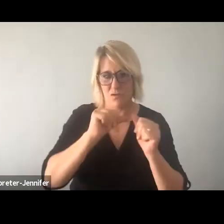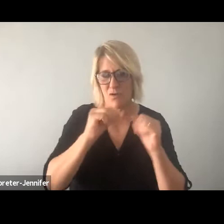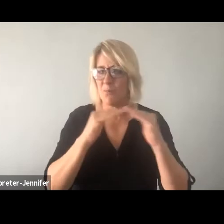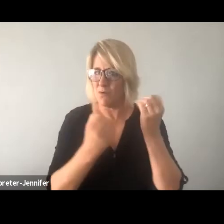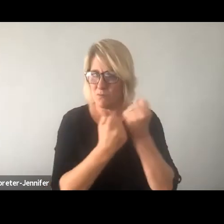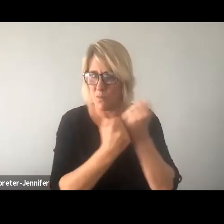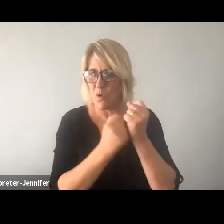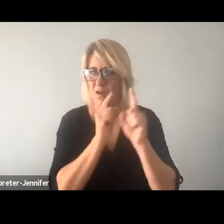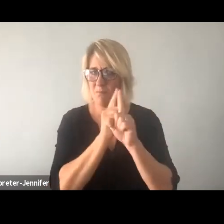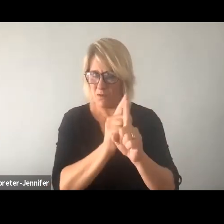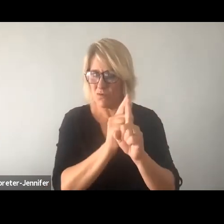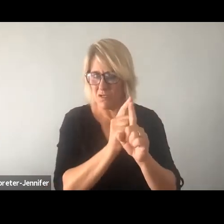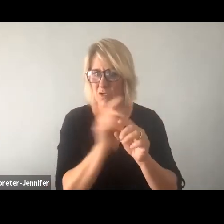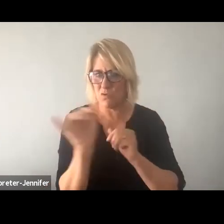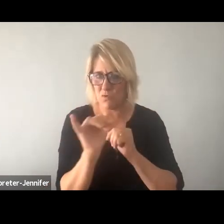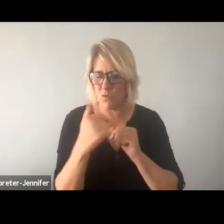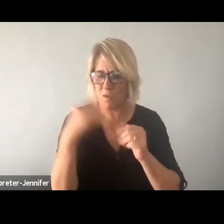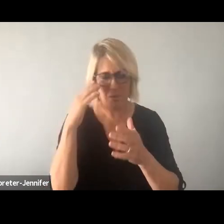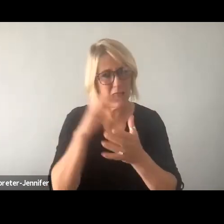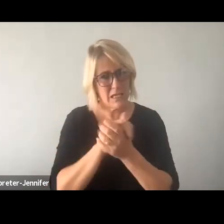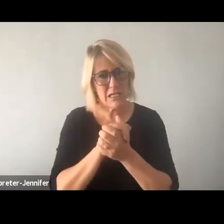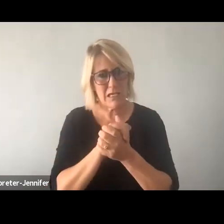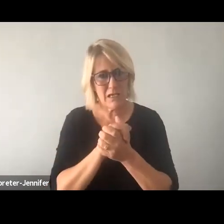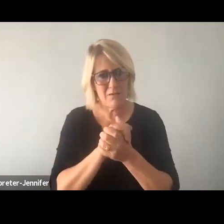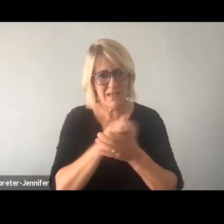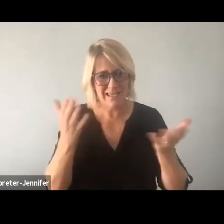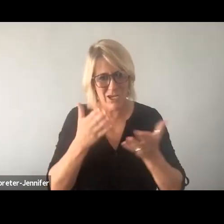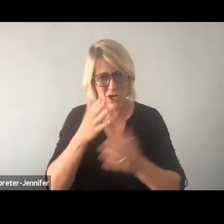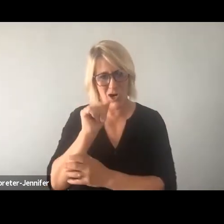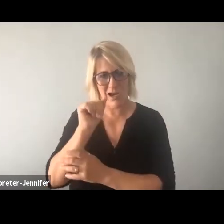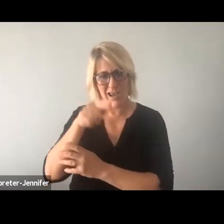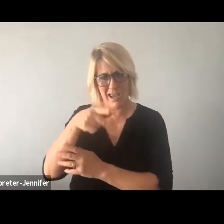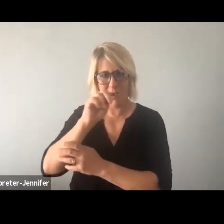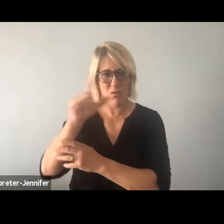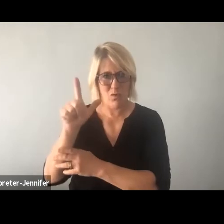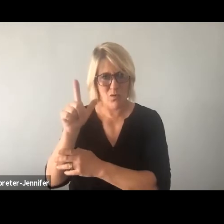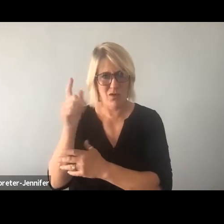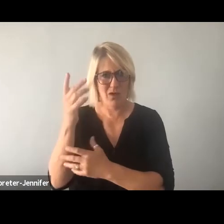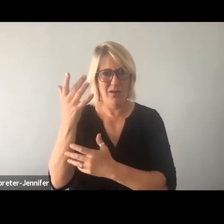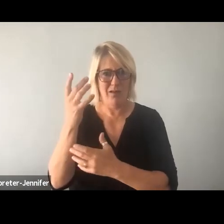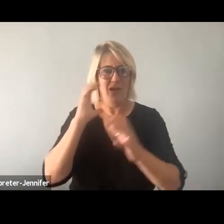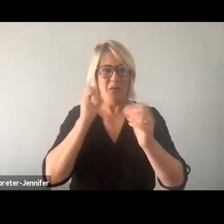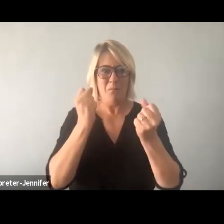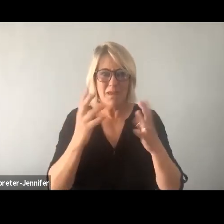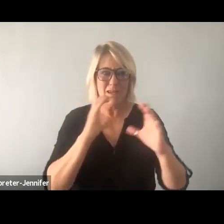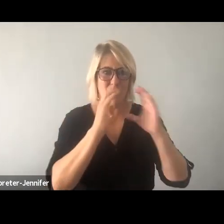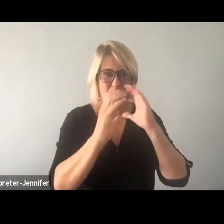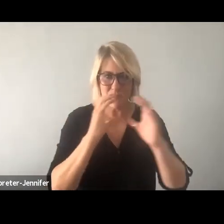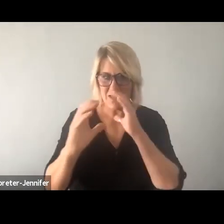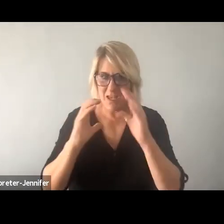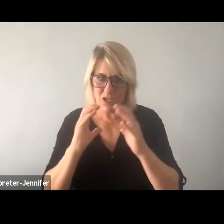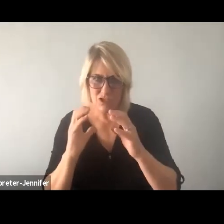mentoring. And we really believe that at April. That's why we've changed so many of our conversations from presentations